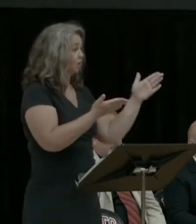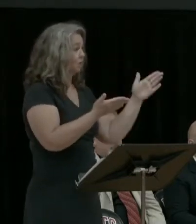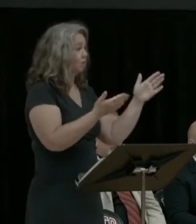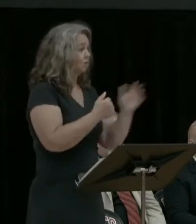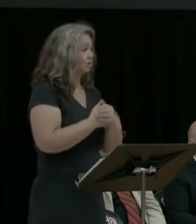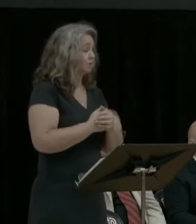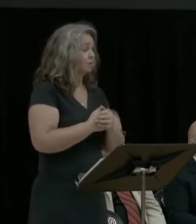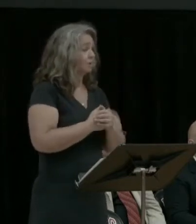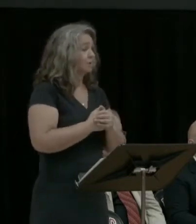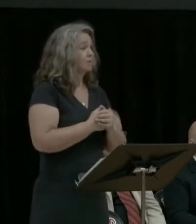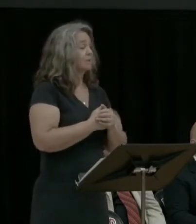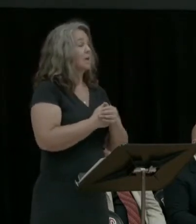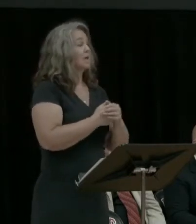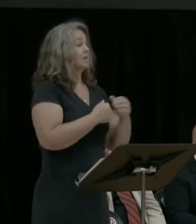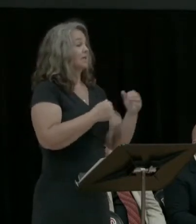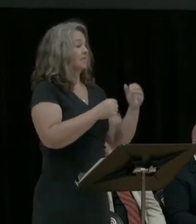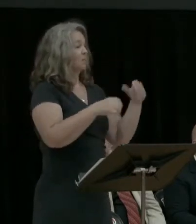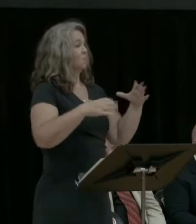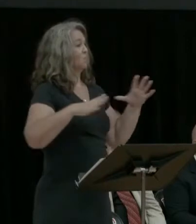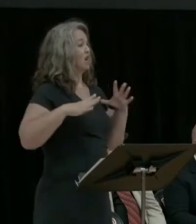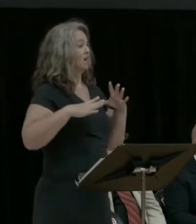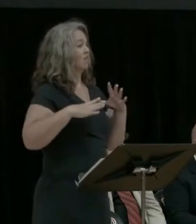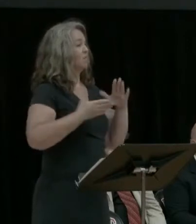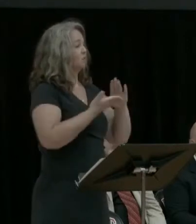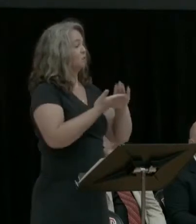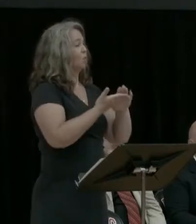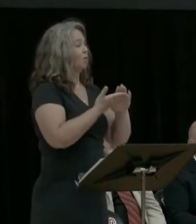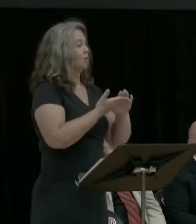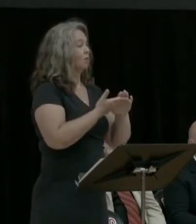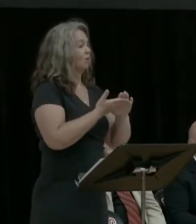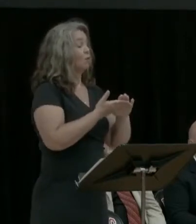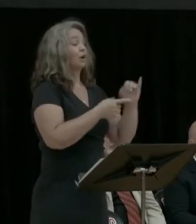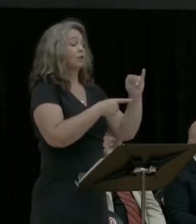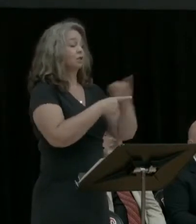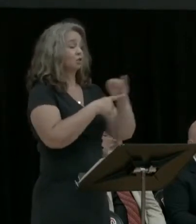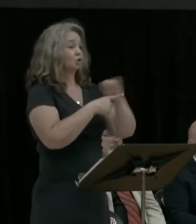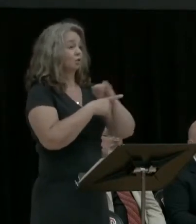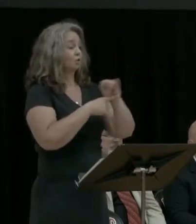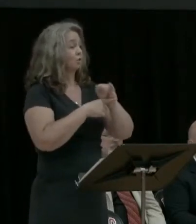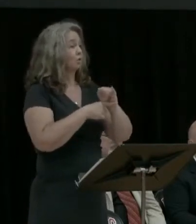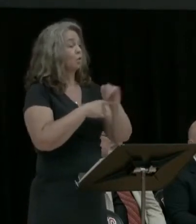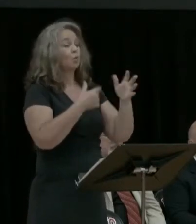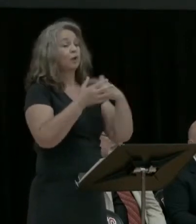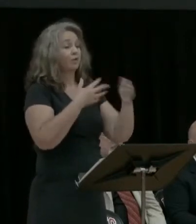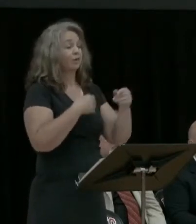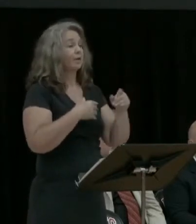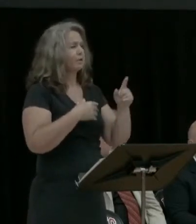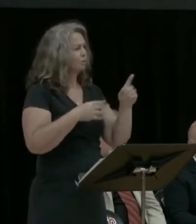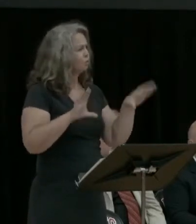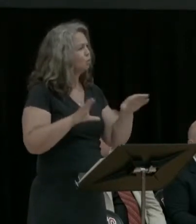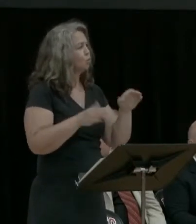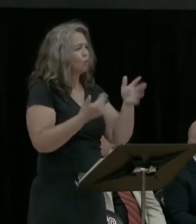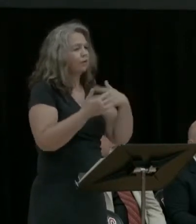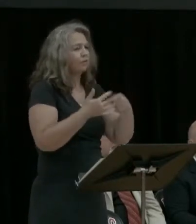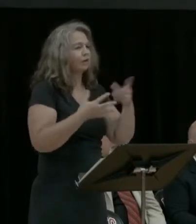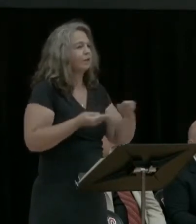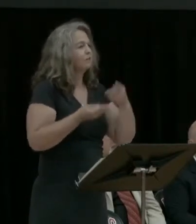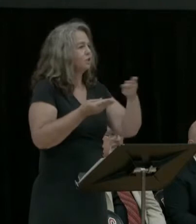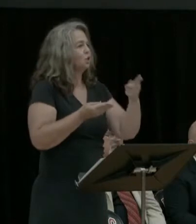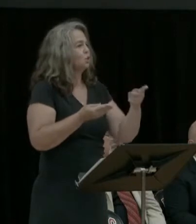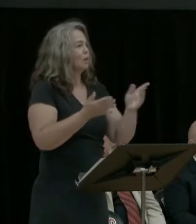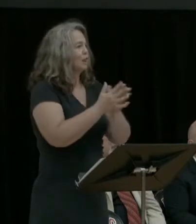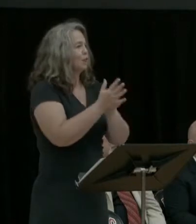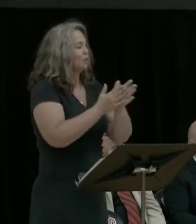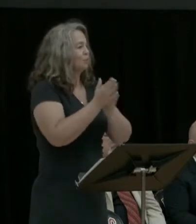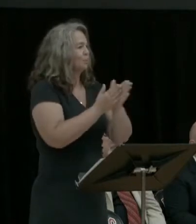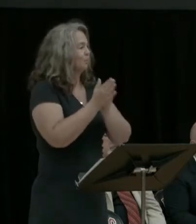an internship, or to explore the options the world has to offer, do what gives you enthusiasm. In the words of